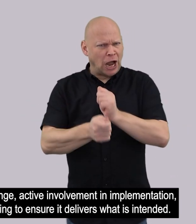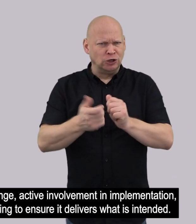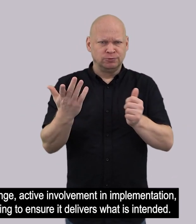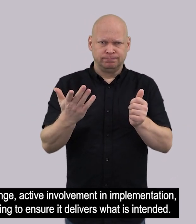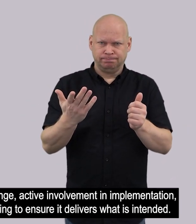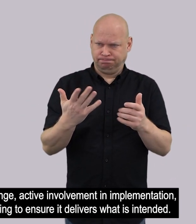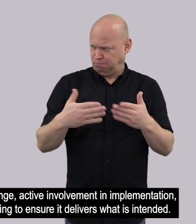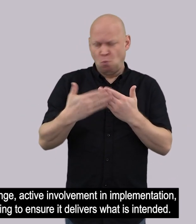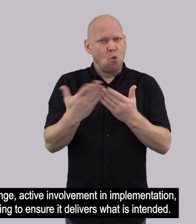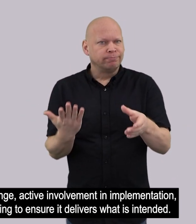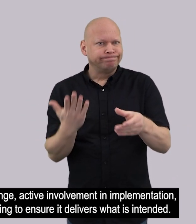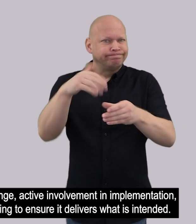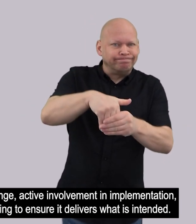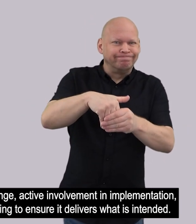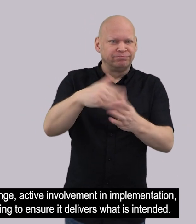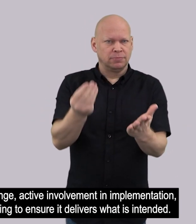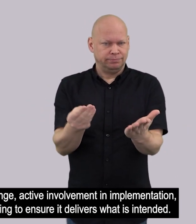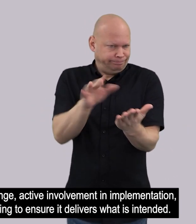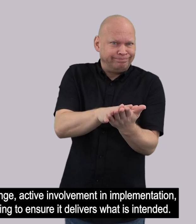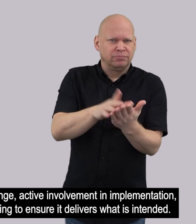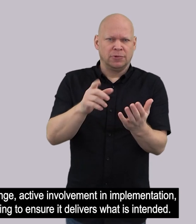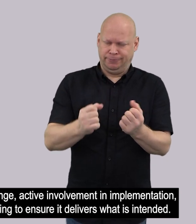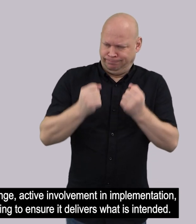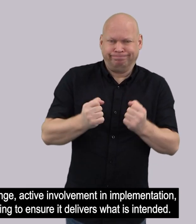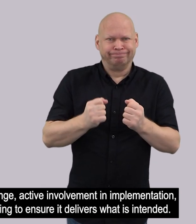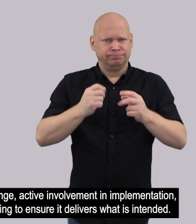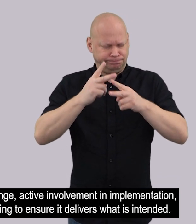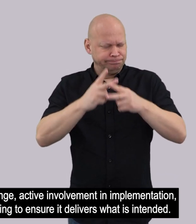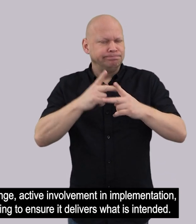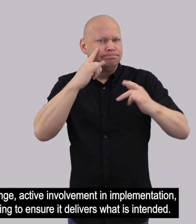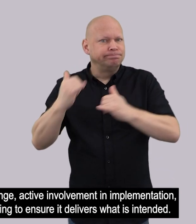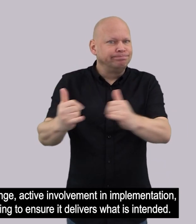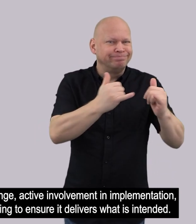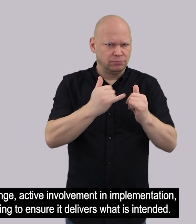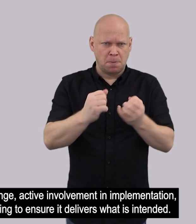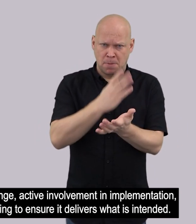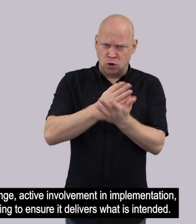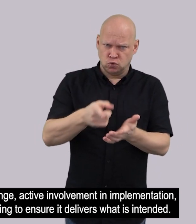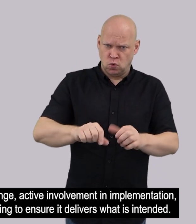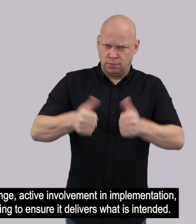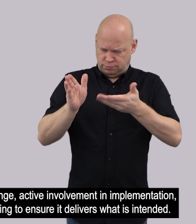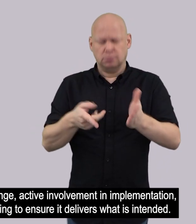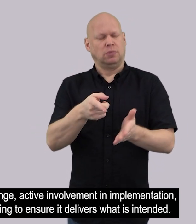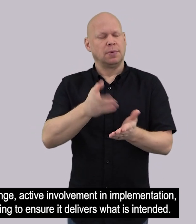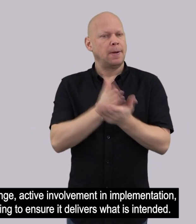One, people want change, active involvement in implementation, and robust monitoring to ensure it delivers what is intended.